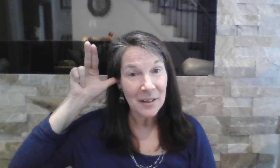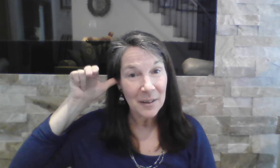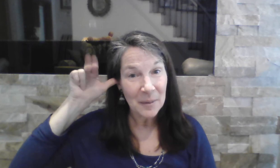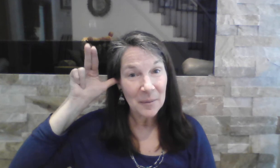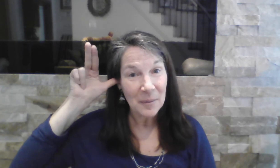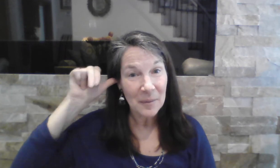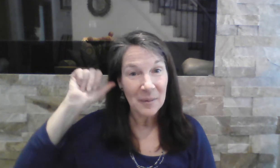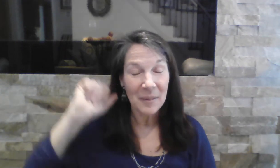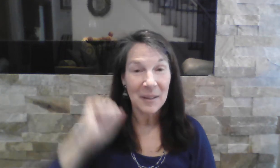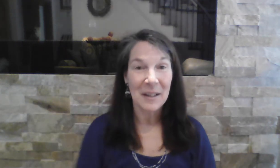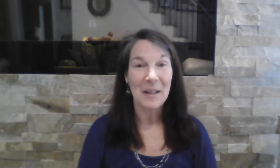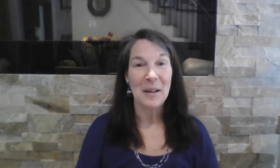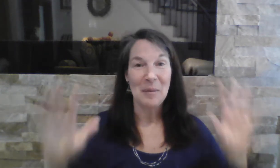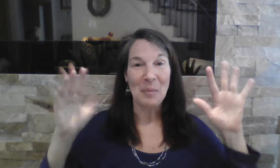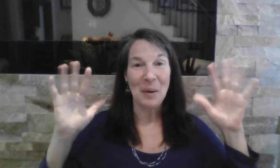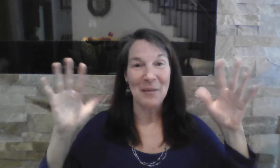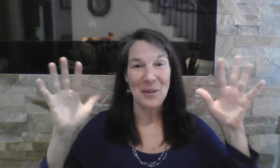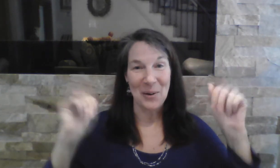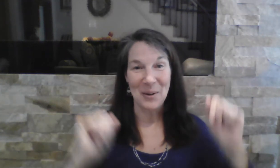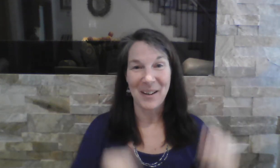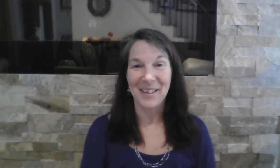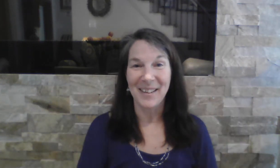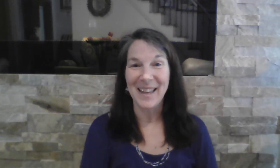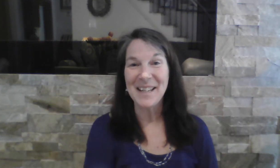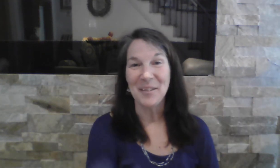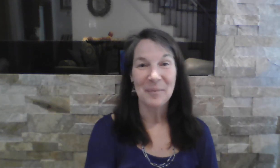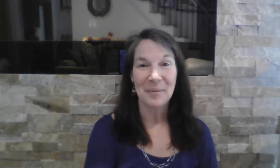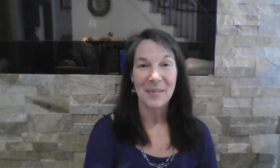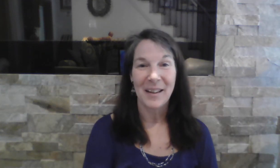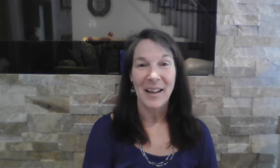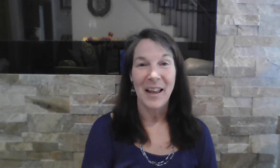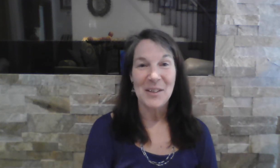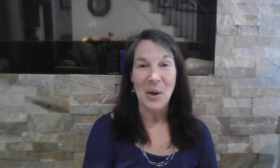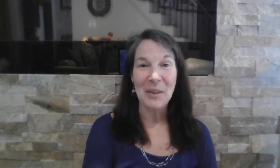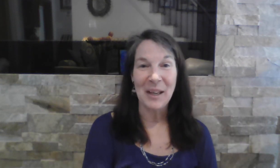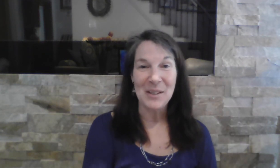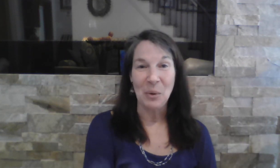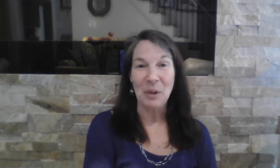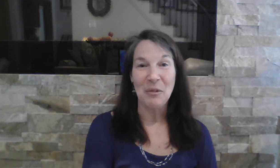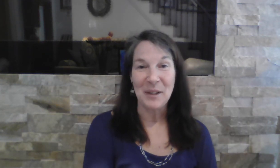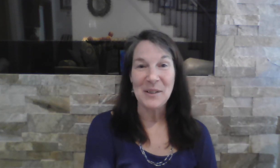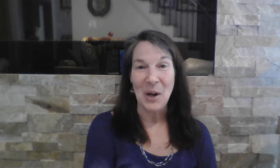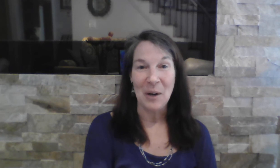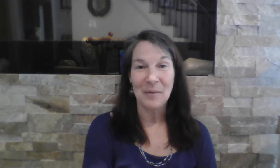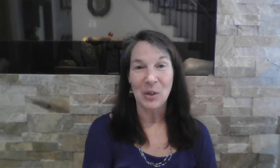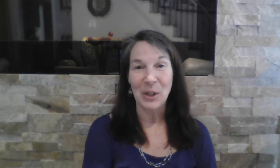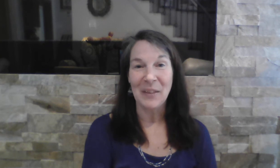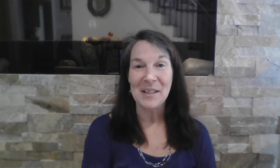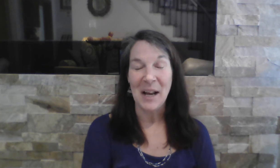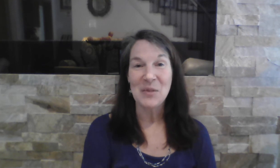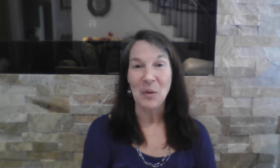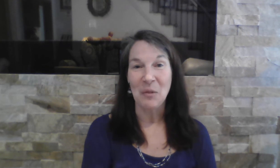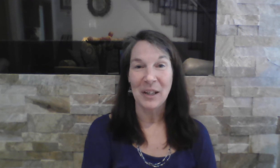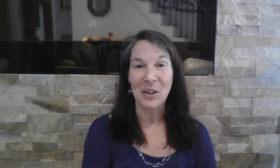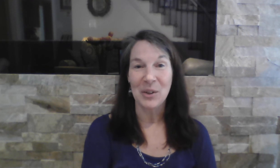bravo that's it so I think it's a really fun song learning the signs for the vehicles